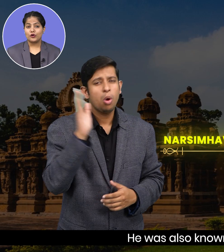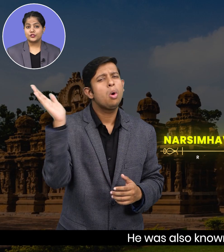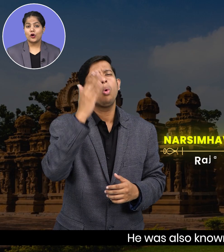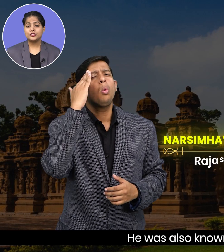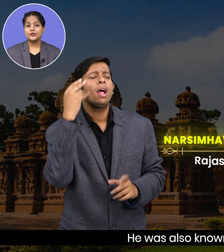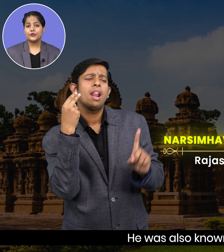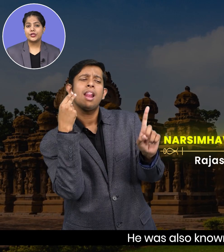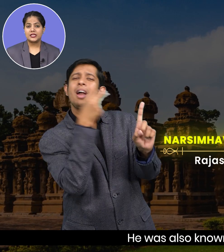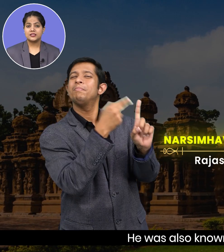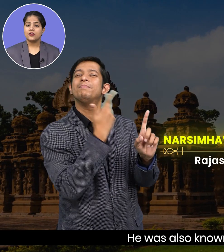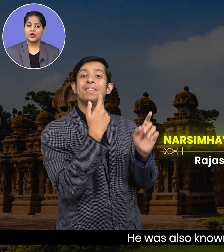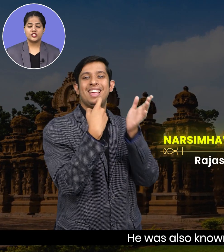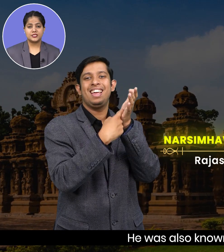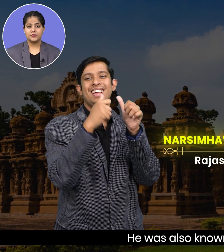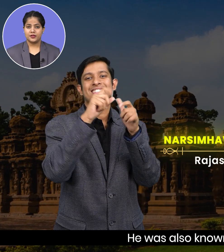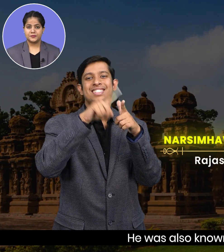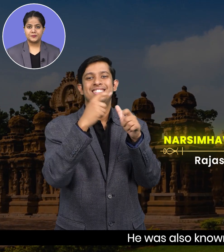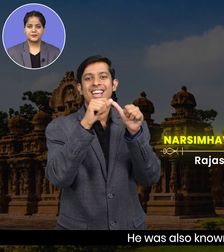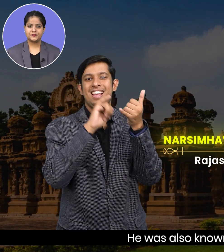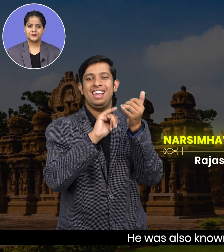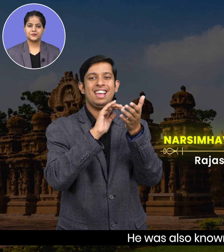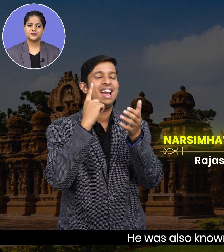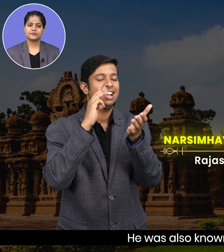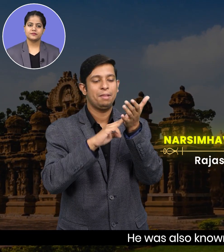He was also known as Rajasimha.